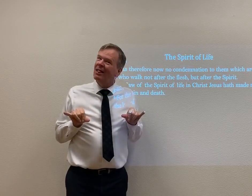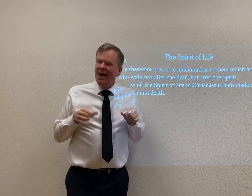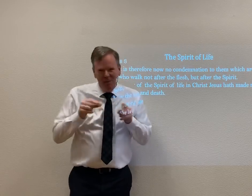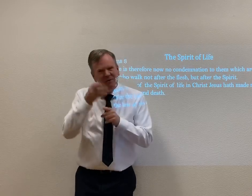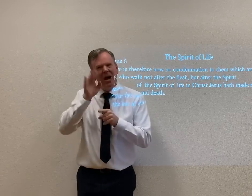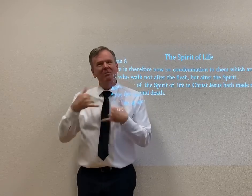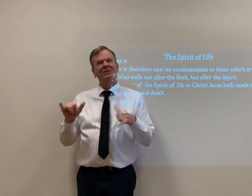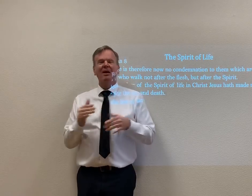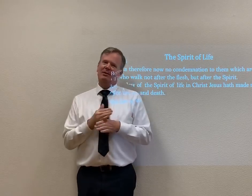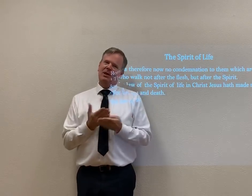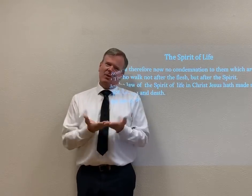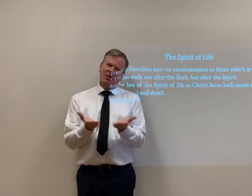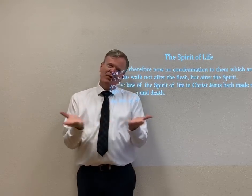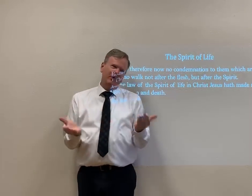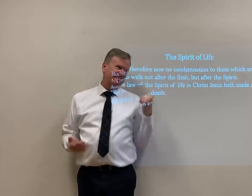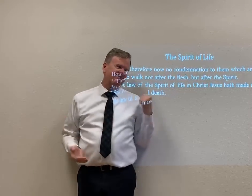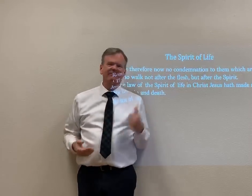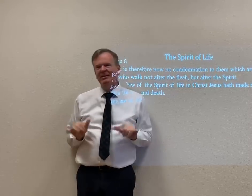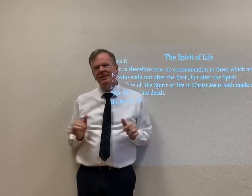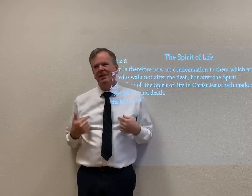still, I still have the word of God, and I'll still share it with you.